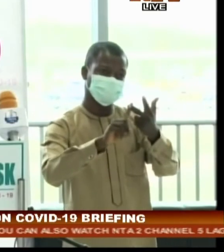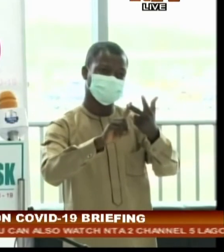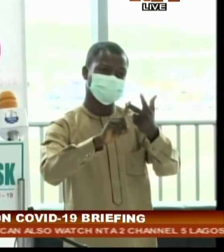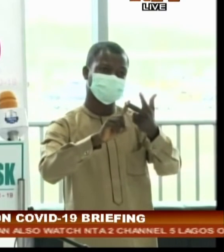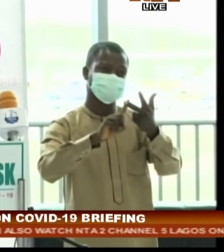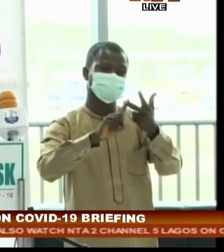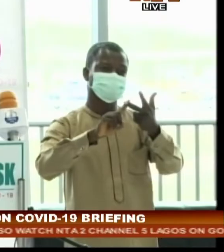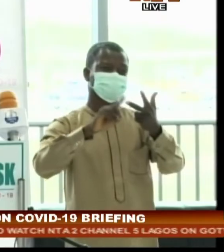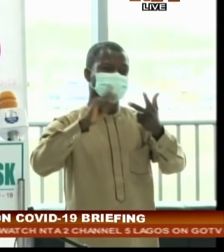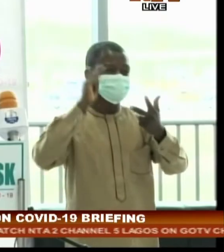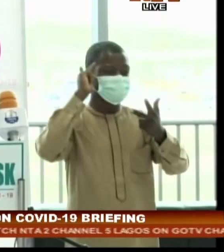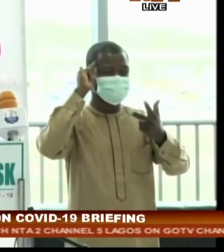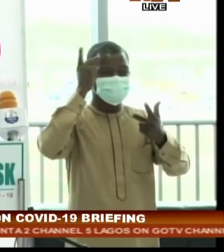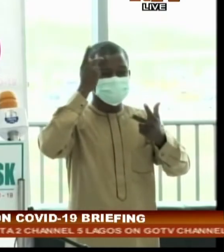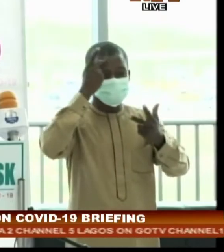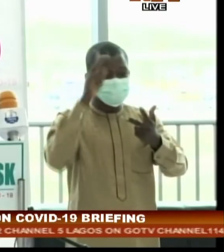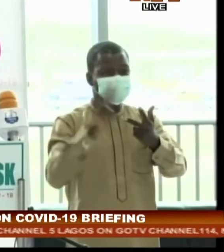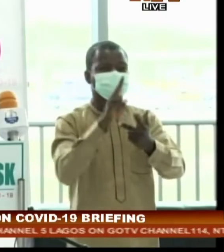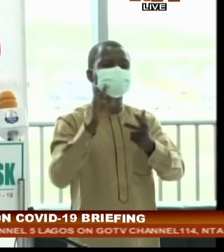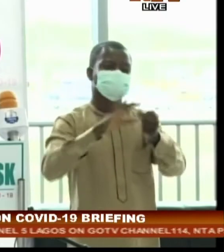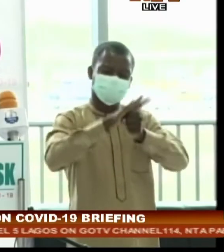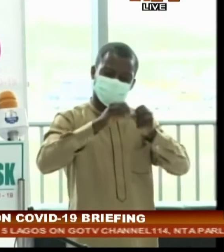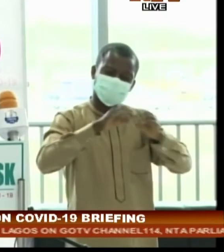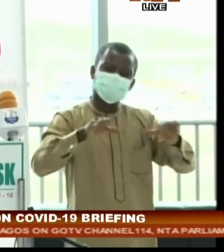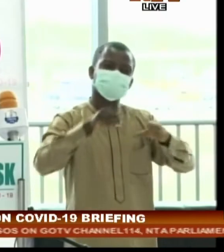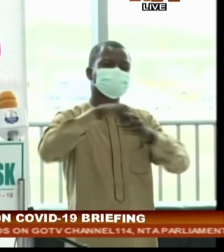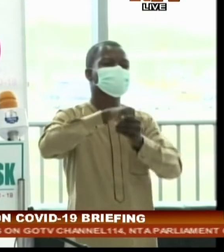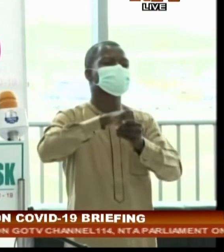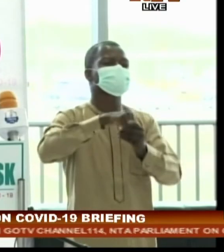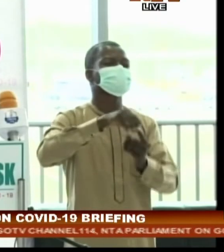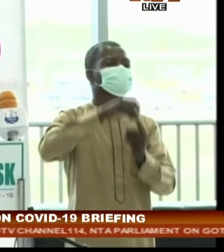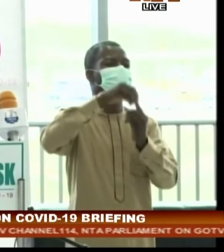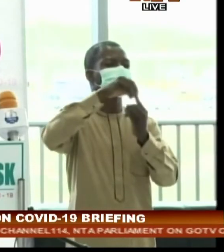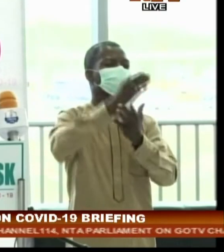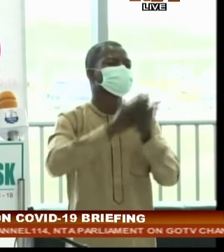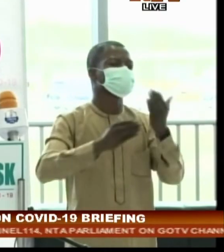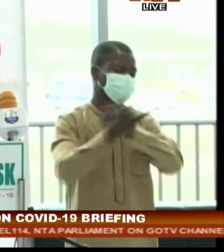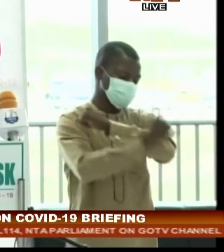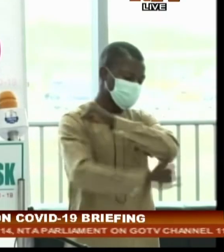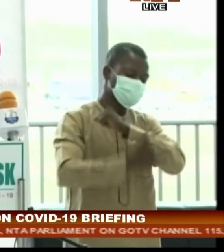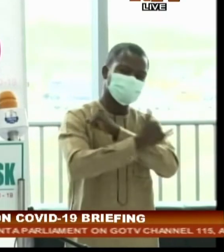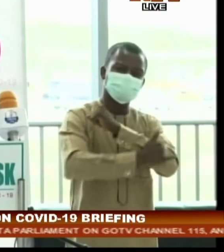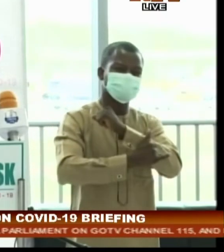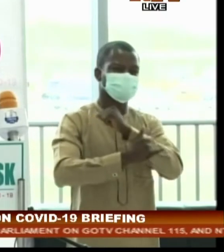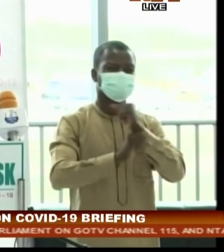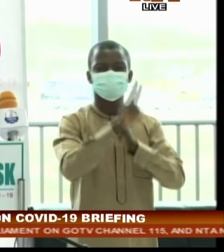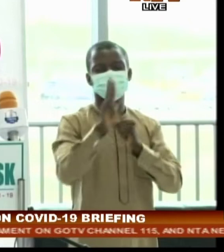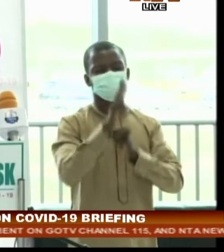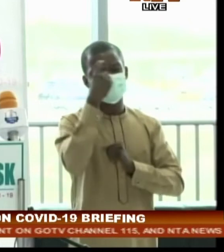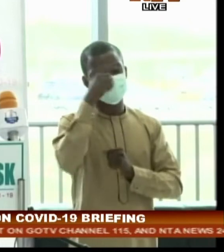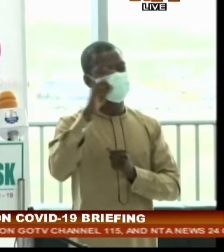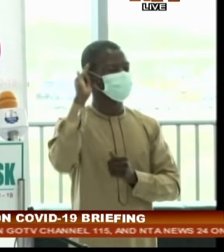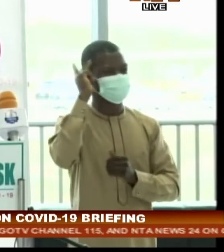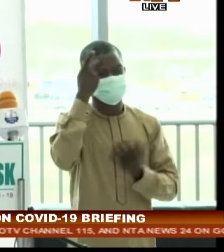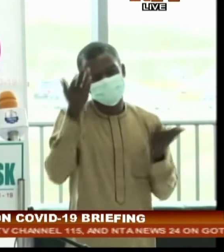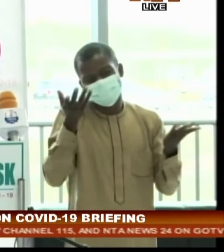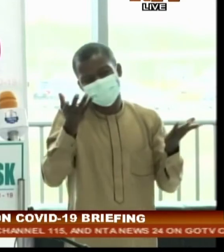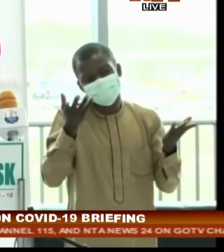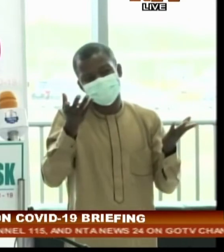politicization of the pandemic. In some countries, it's being highly politicized. As a matter of